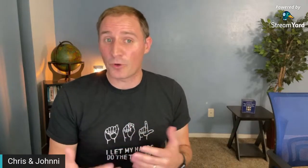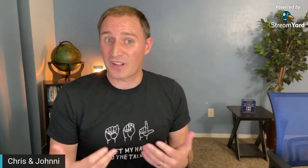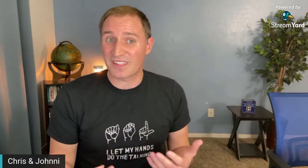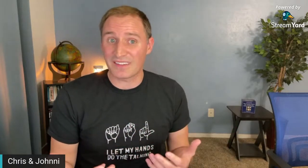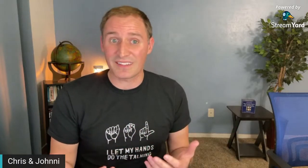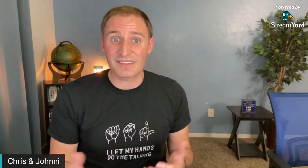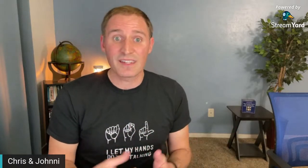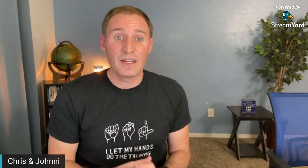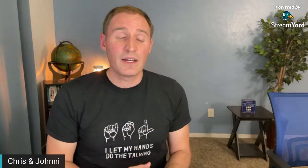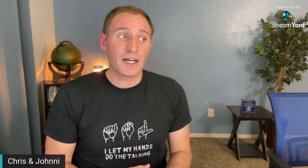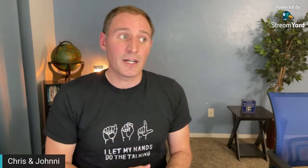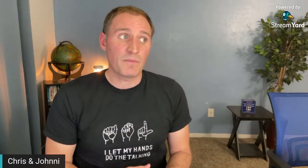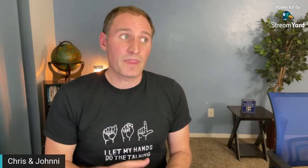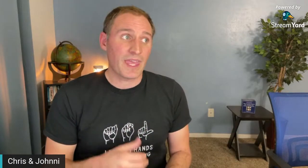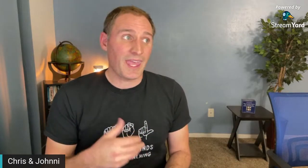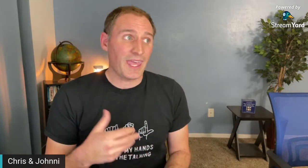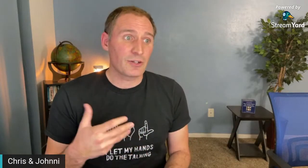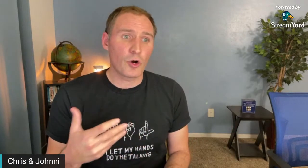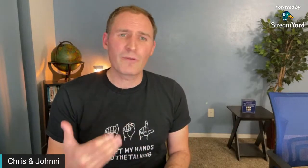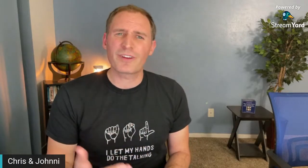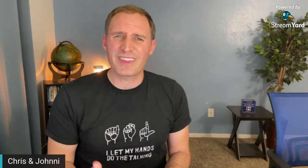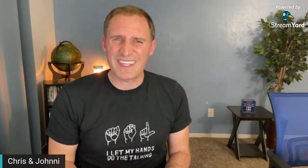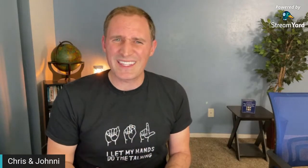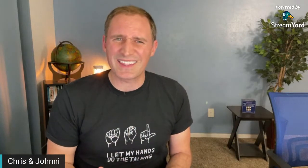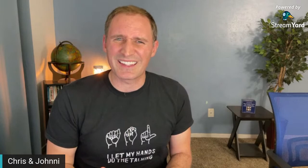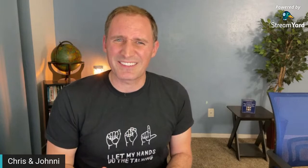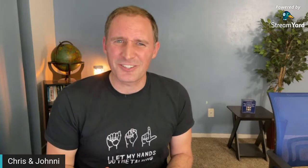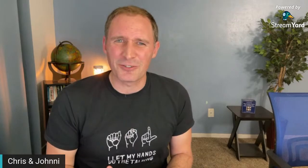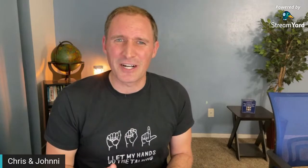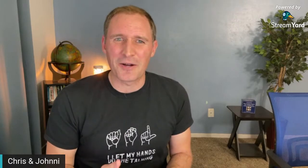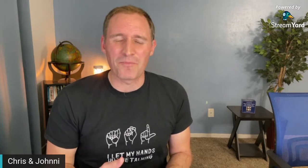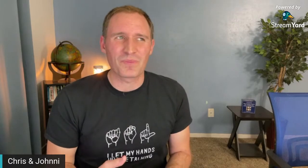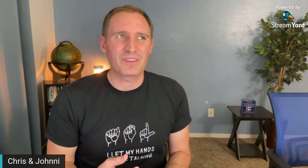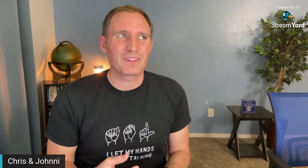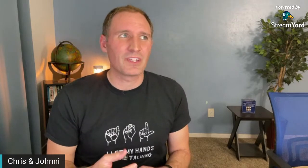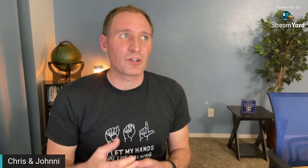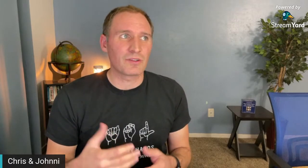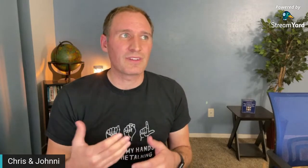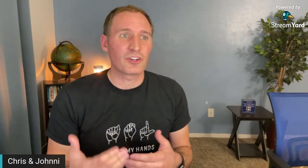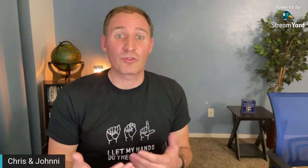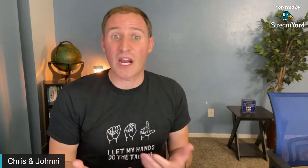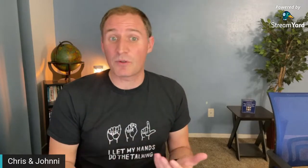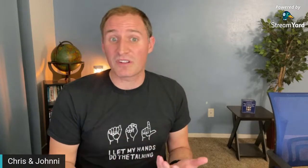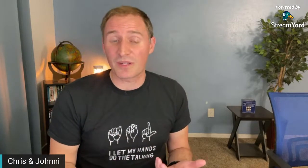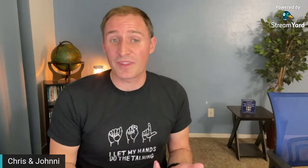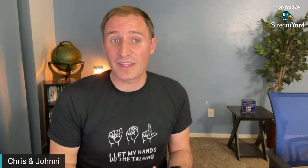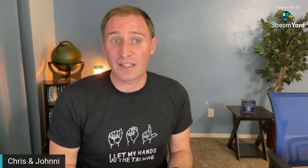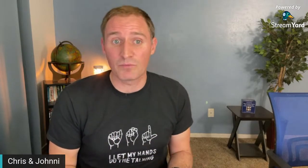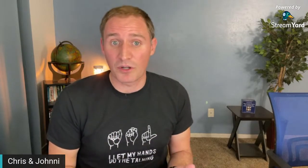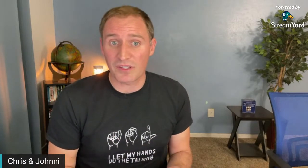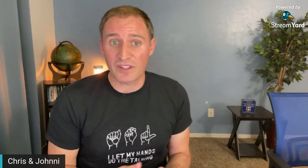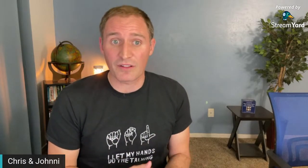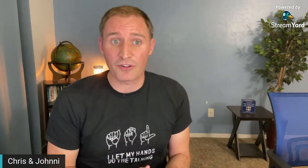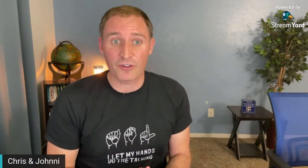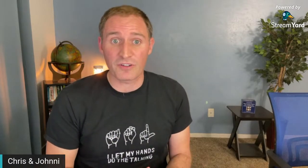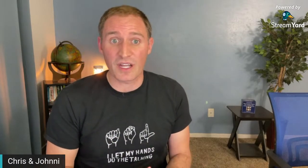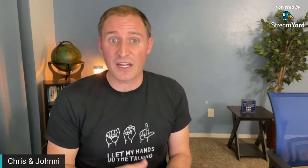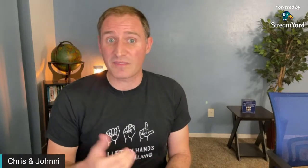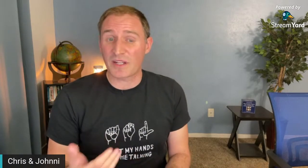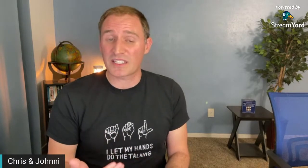a sentence. And overthinking things too. Grammar is something that most of us learn early on, especially if